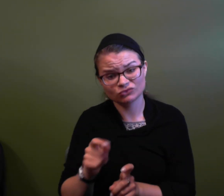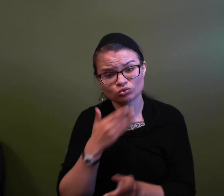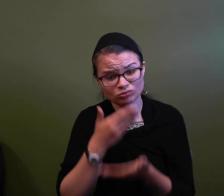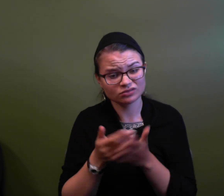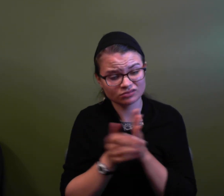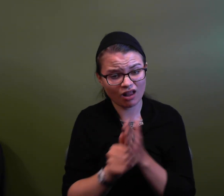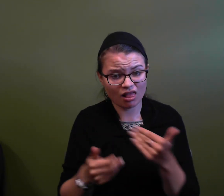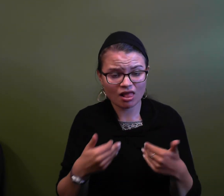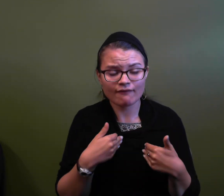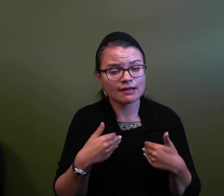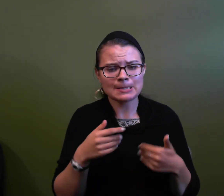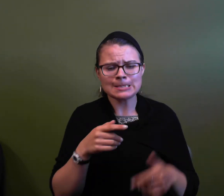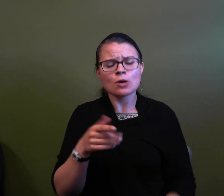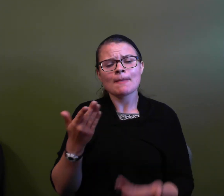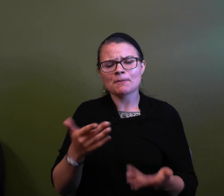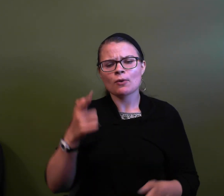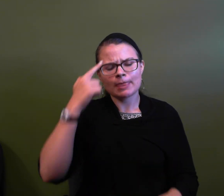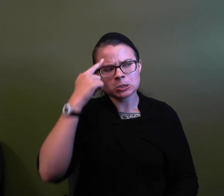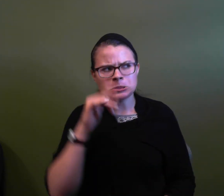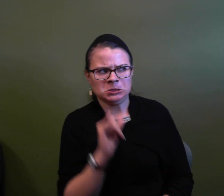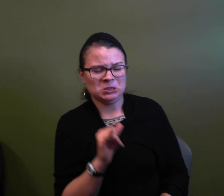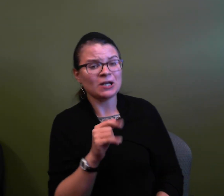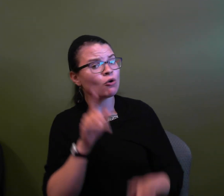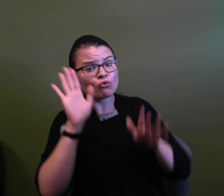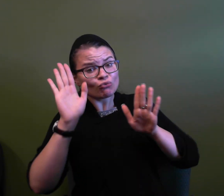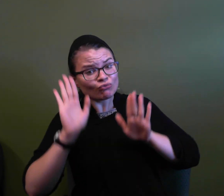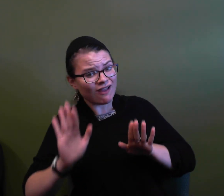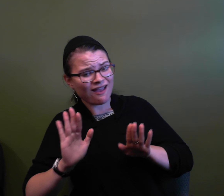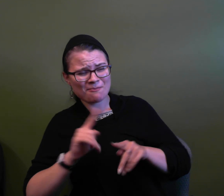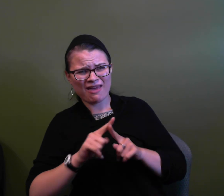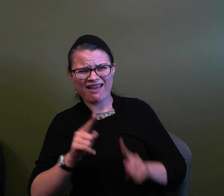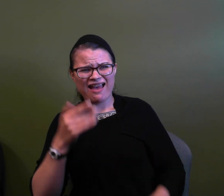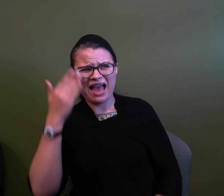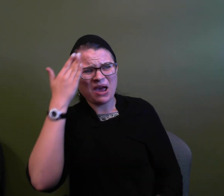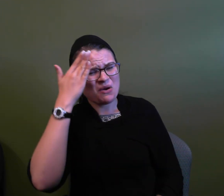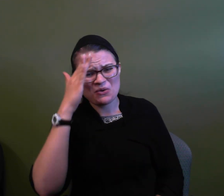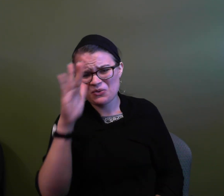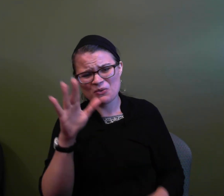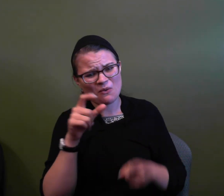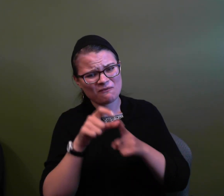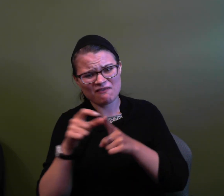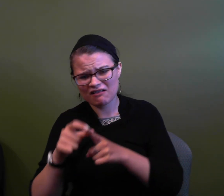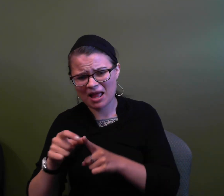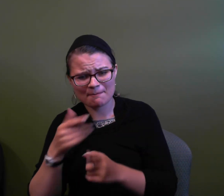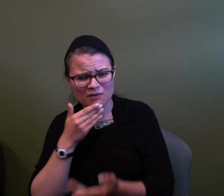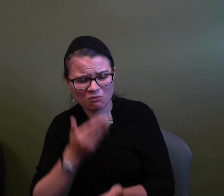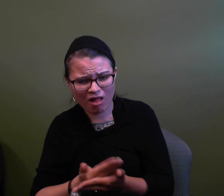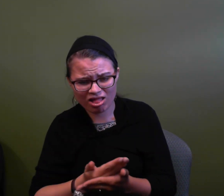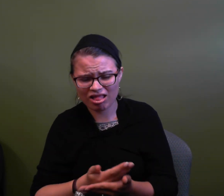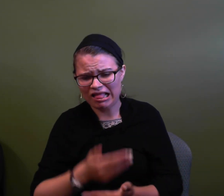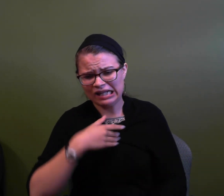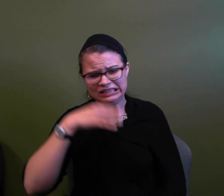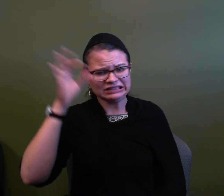any synonyms, or I don't know much about this. Well, what you can do is you can come check out our website at